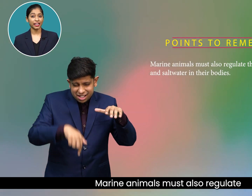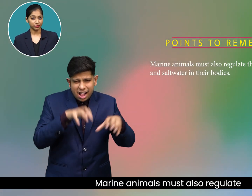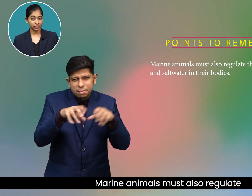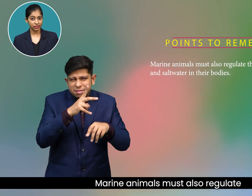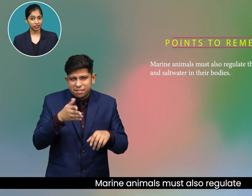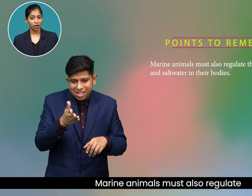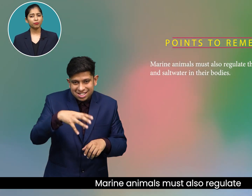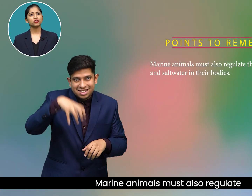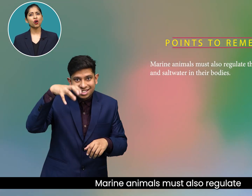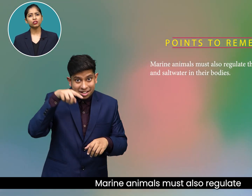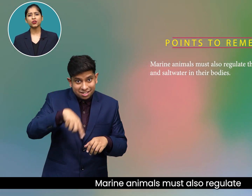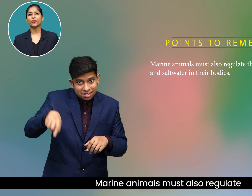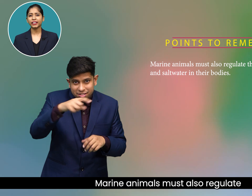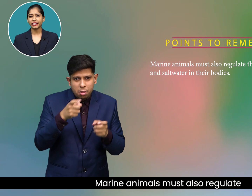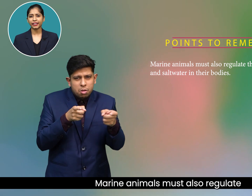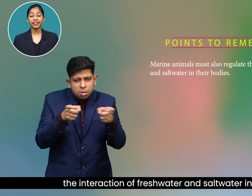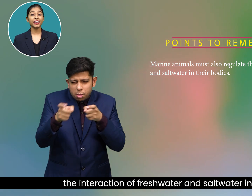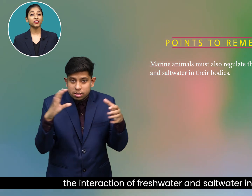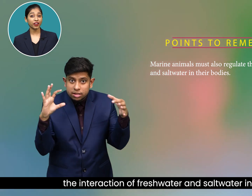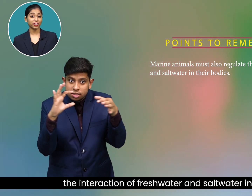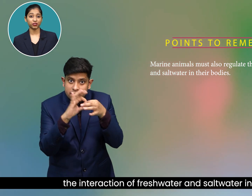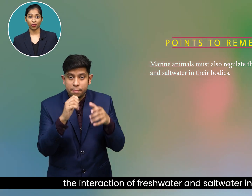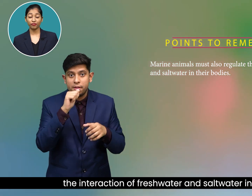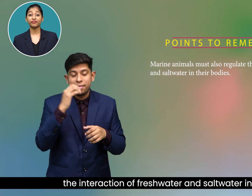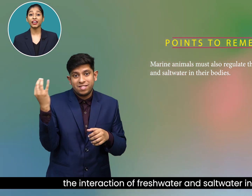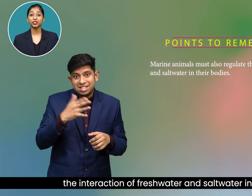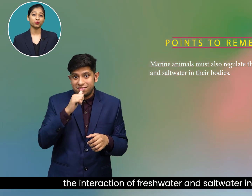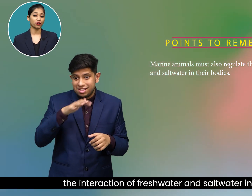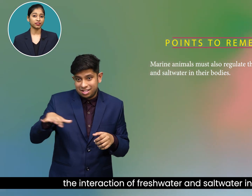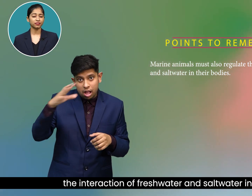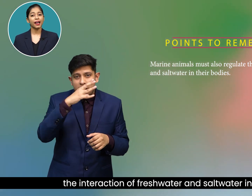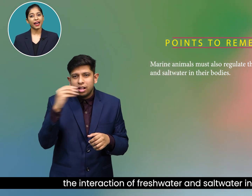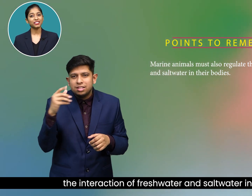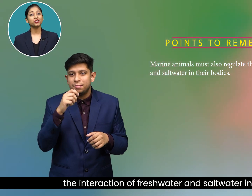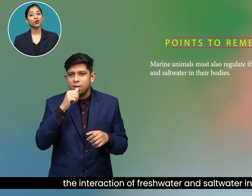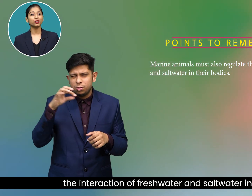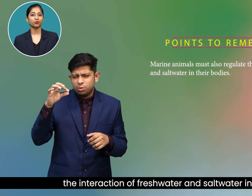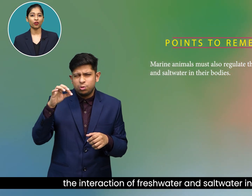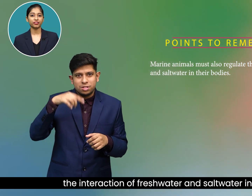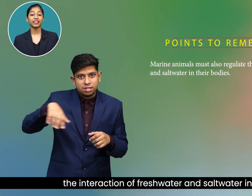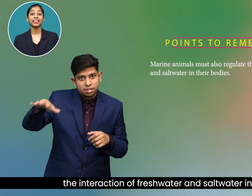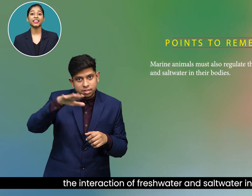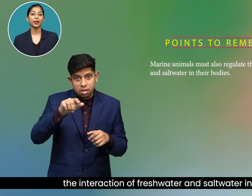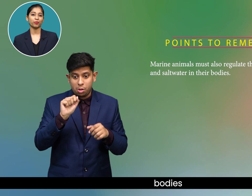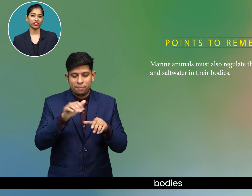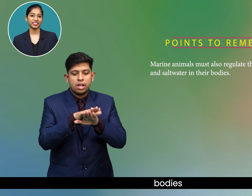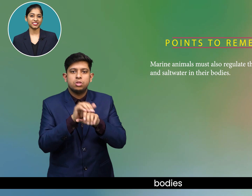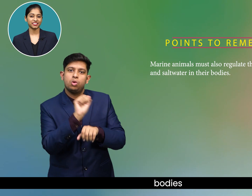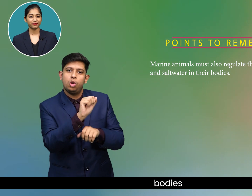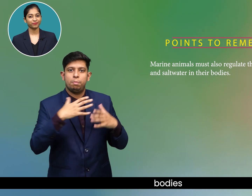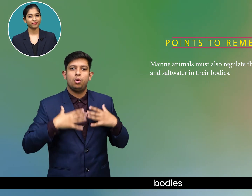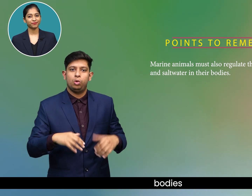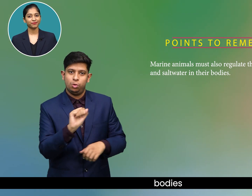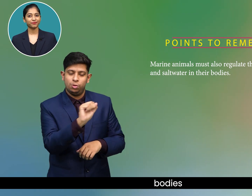marine animals must also regulate the interaction of fresh water and salt water in their